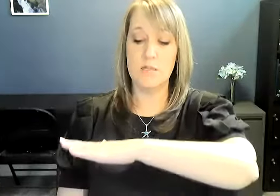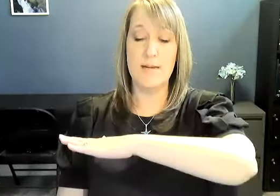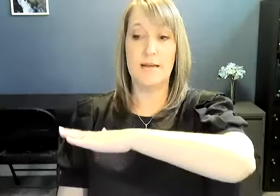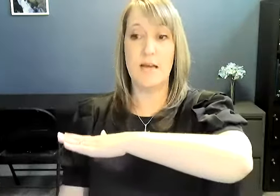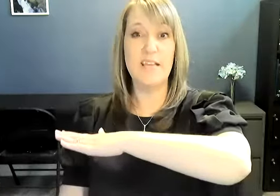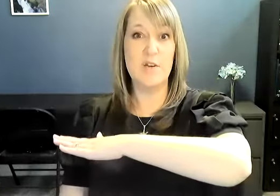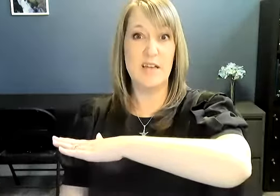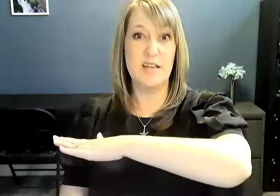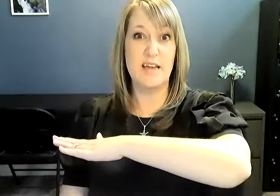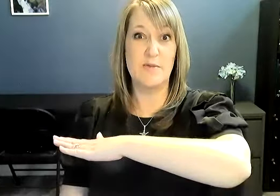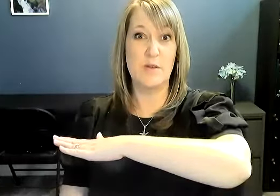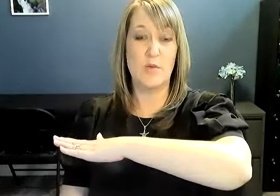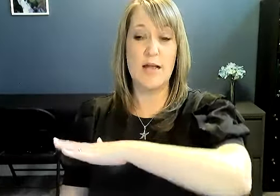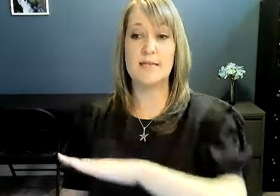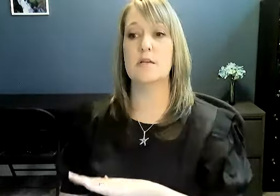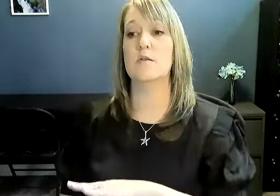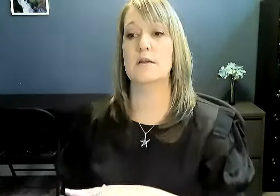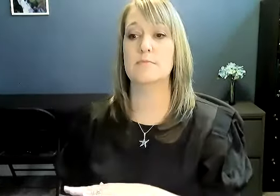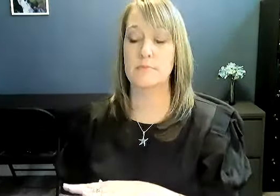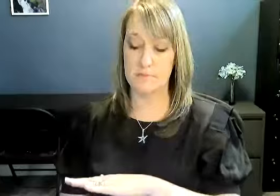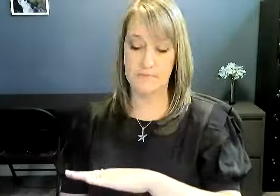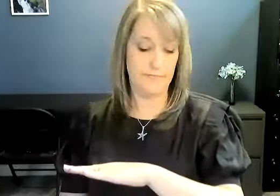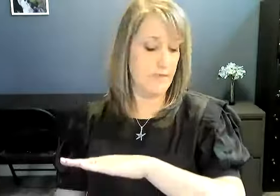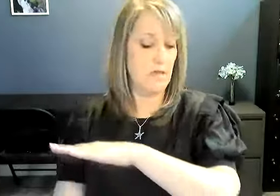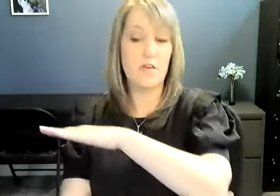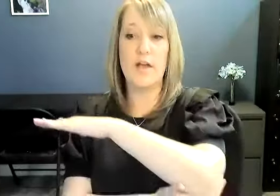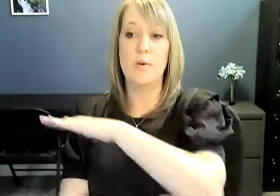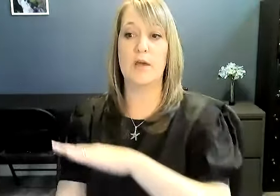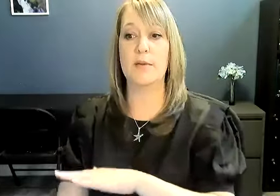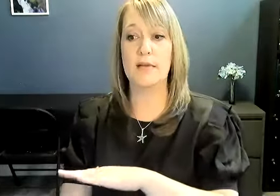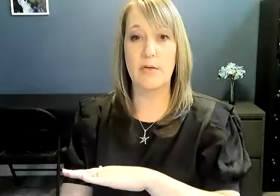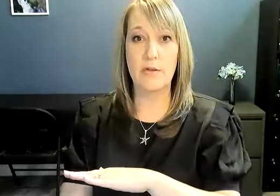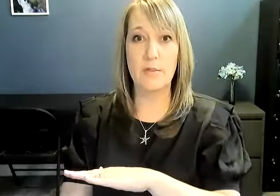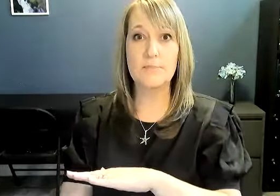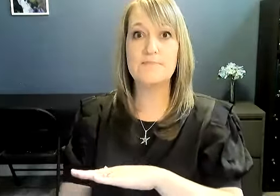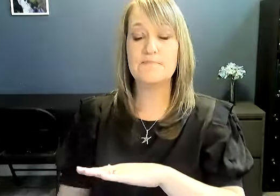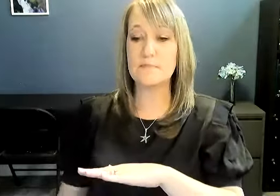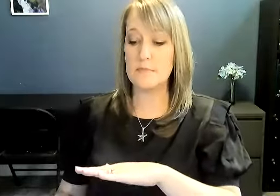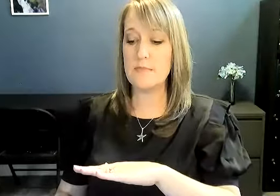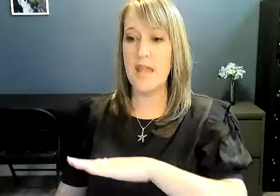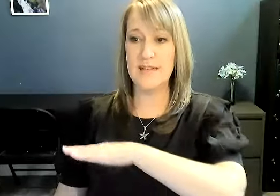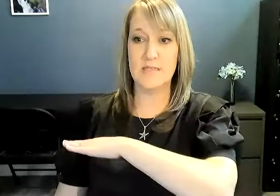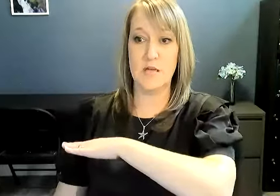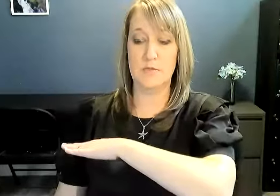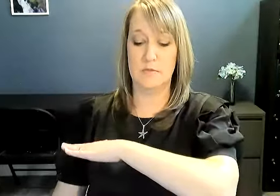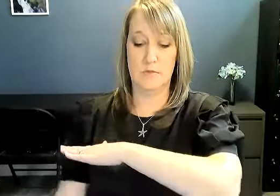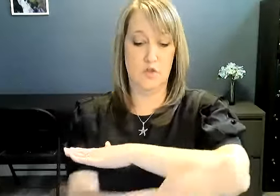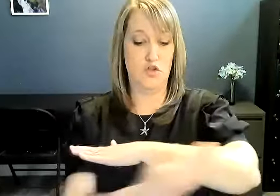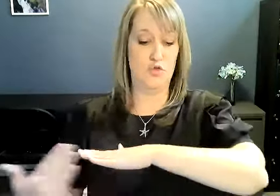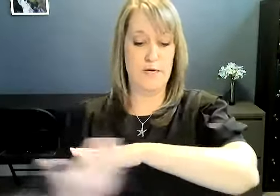non-dominant hand, kind of like you had it for the horizon, only your elbow can be down a little bit. And it's not straight in